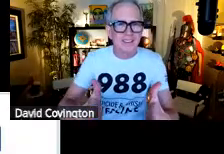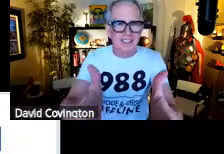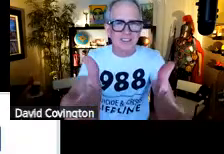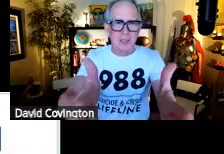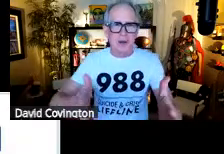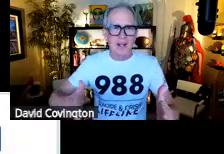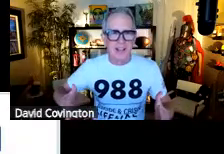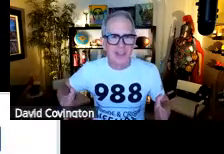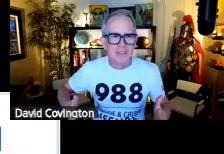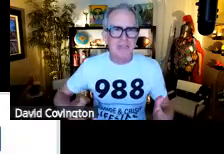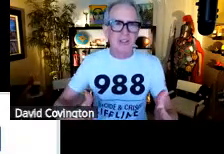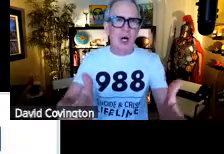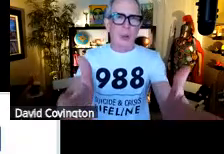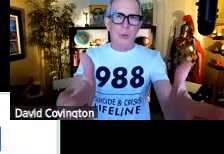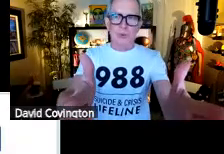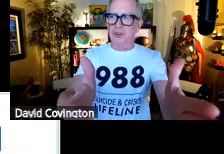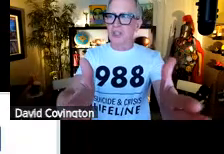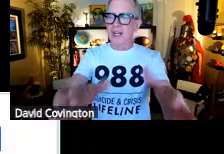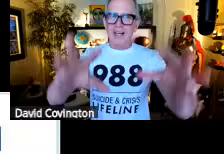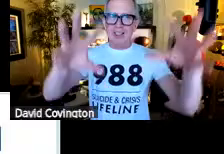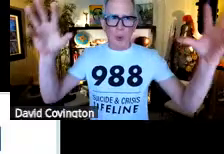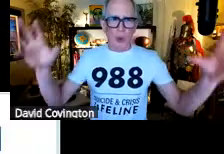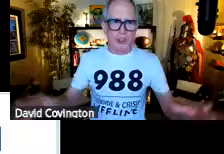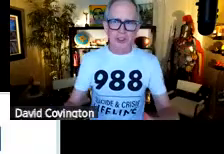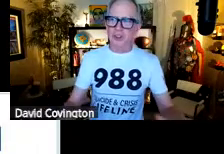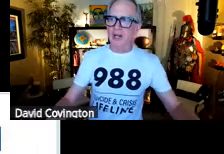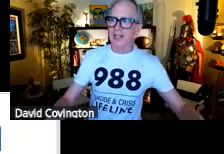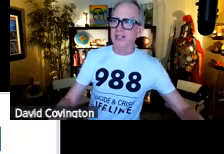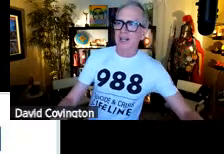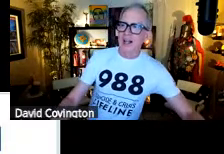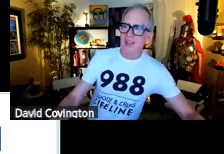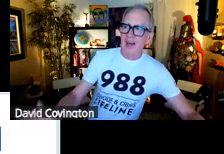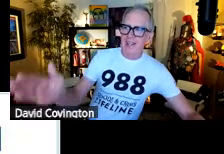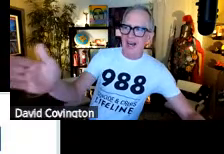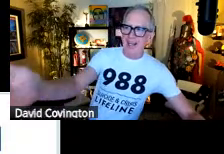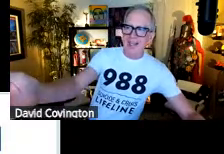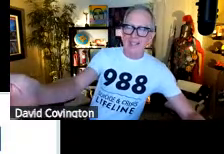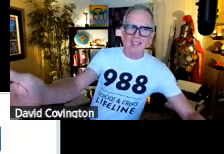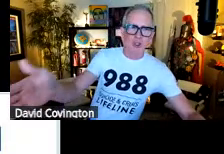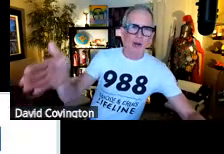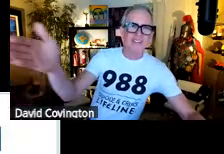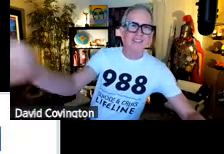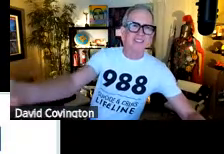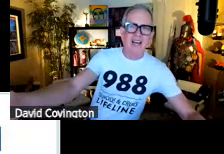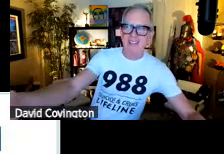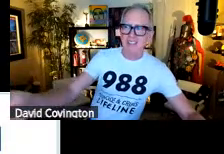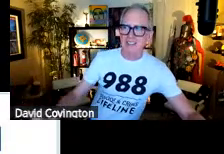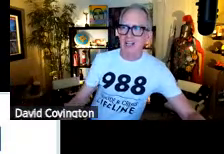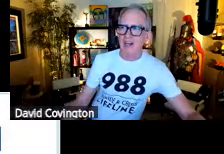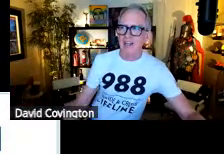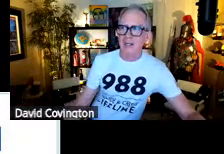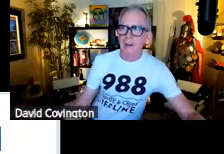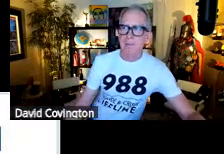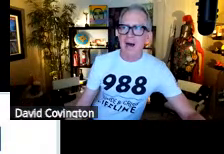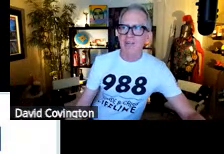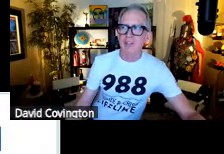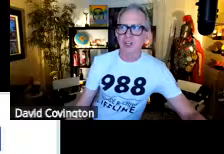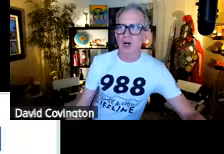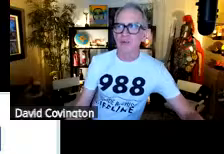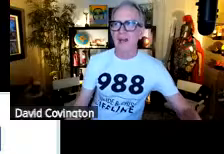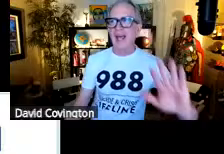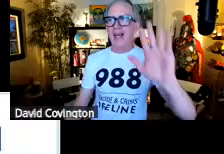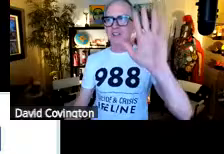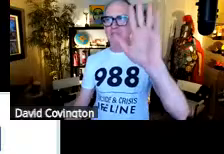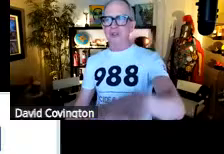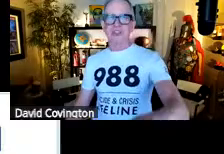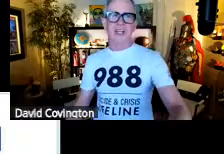coordinated system that flows and is orchestrated, that 988 crisis and access line might